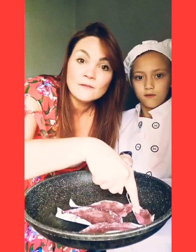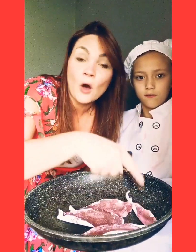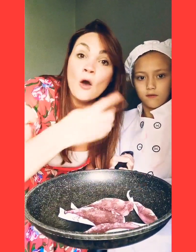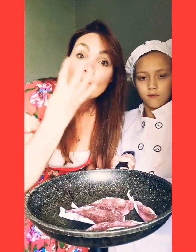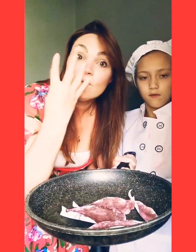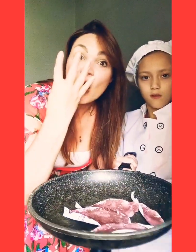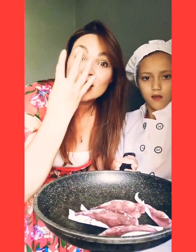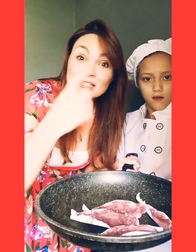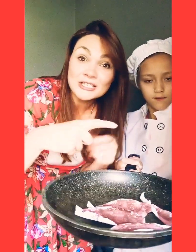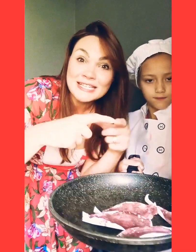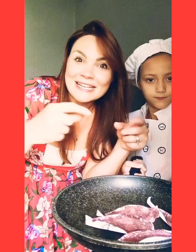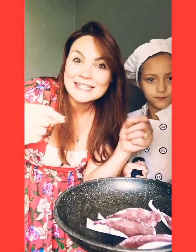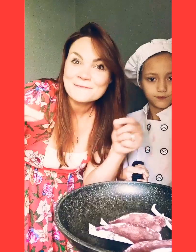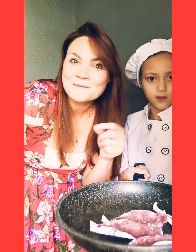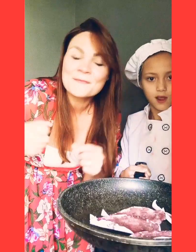1, 2, 3, 4. 4 sausages.